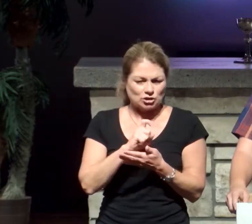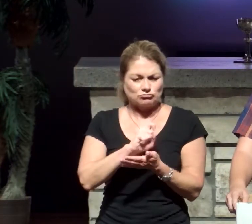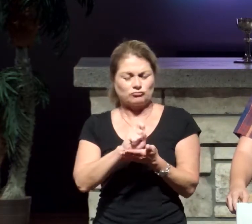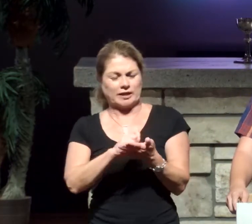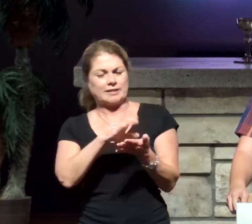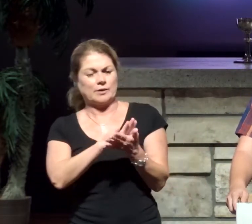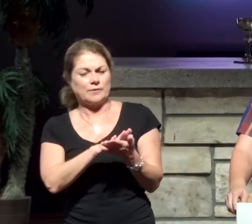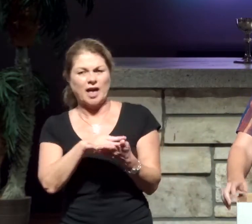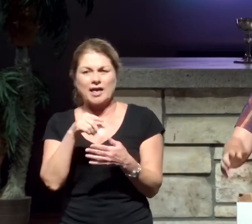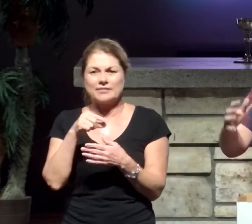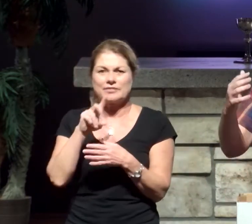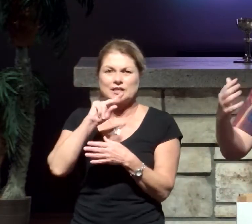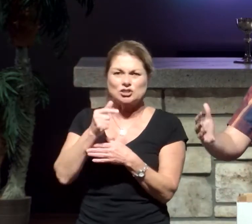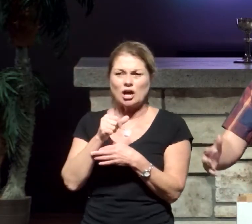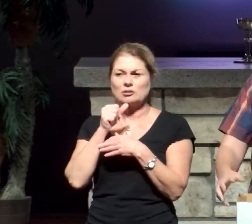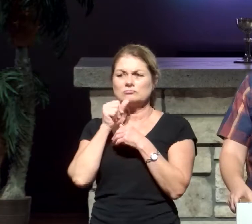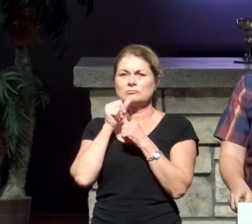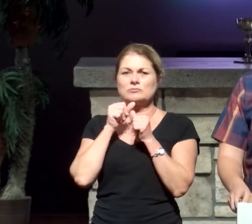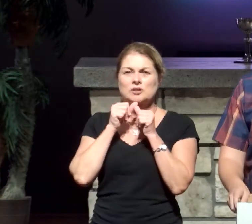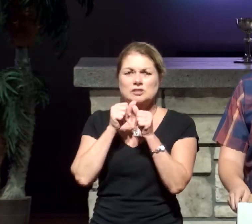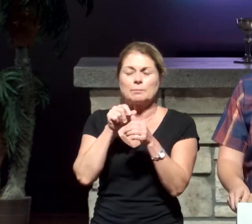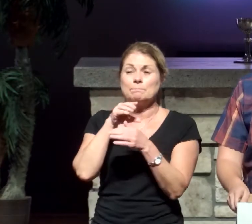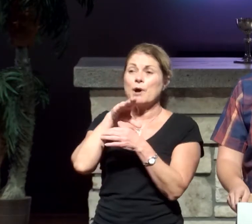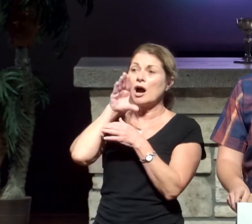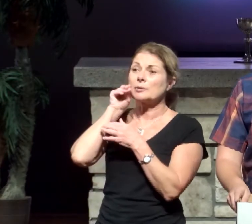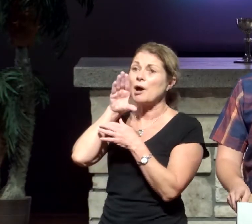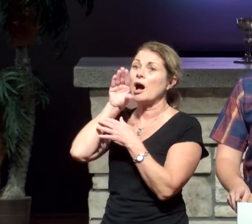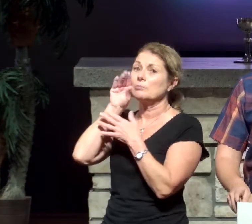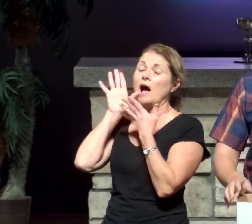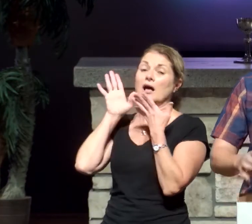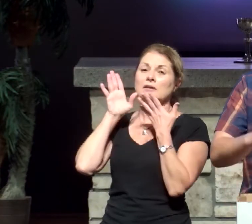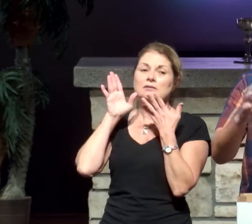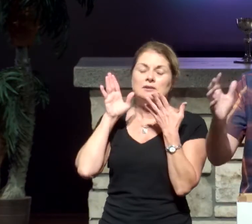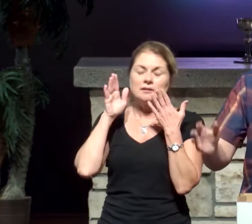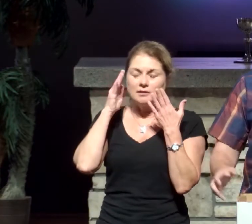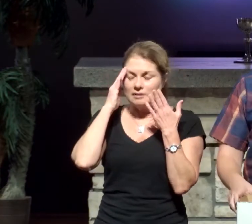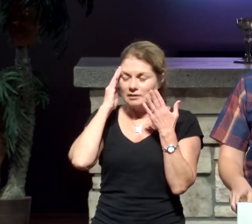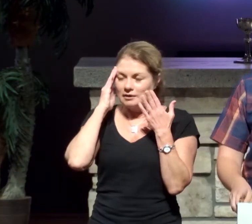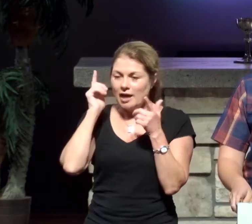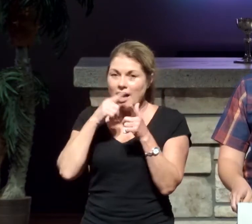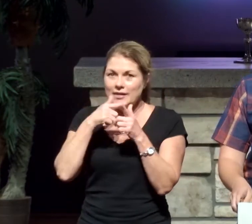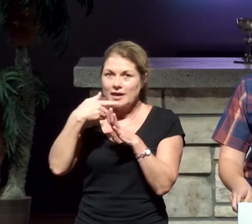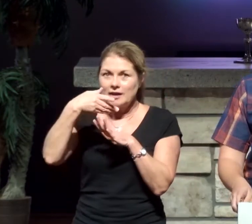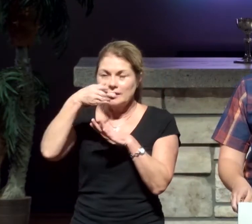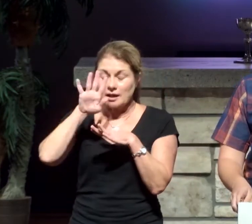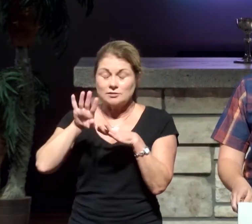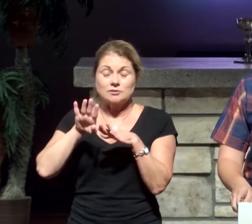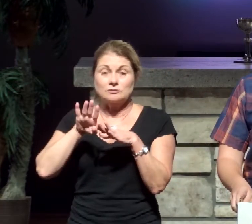and barking and barking. And all of a sudden, it was as if God just opened it up.